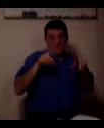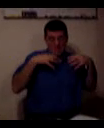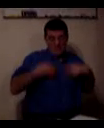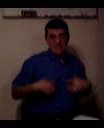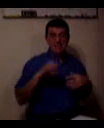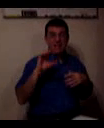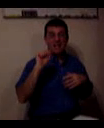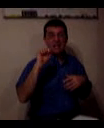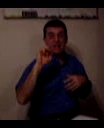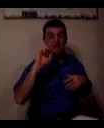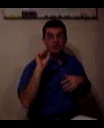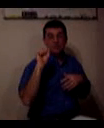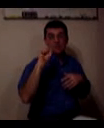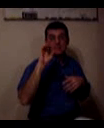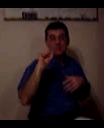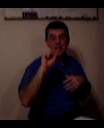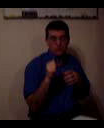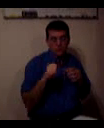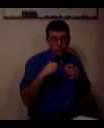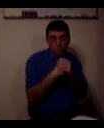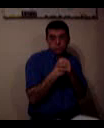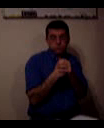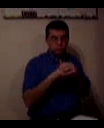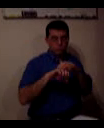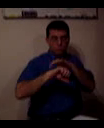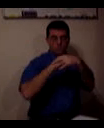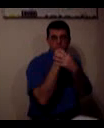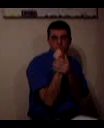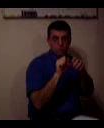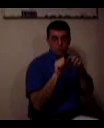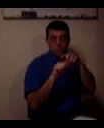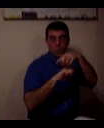And the air sacs are surrounded by tiny little capillaries